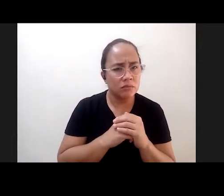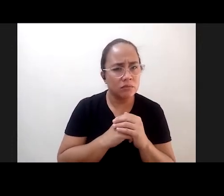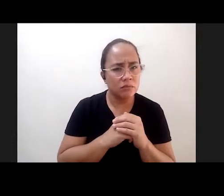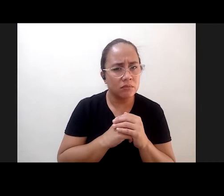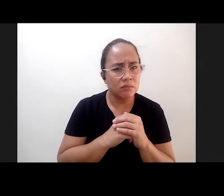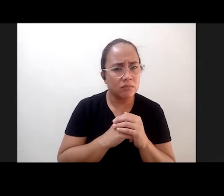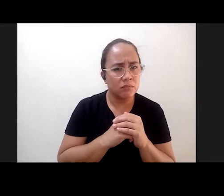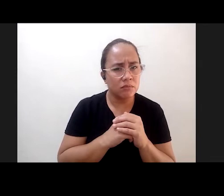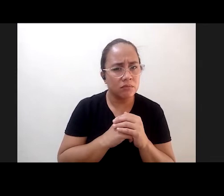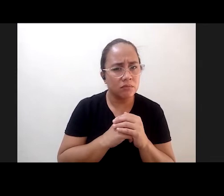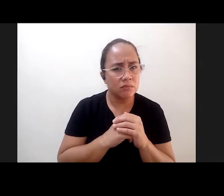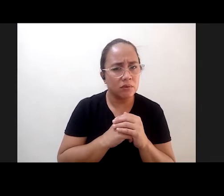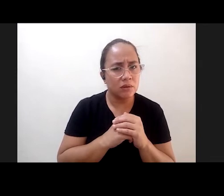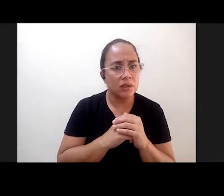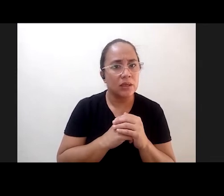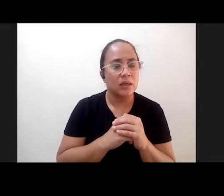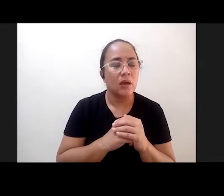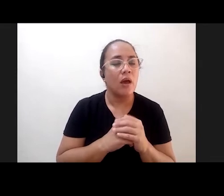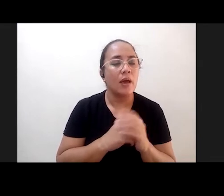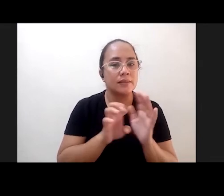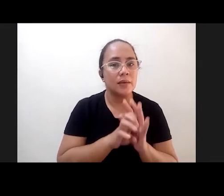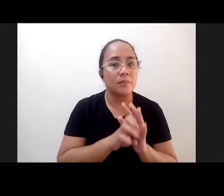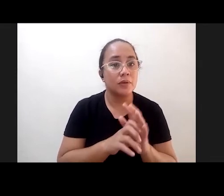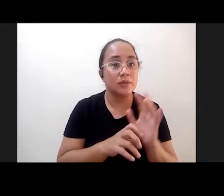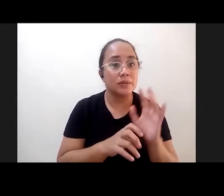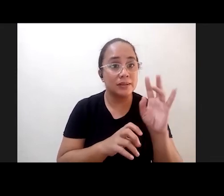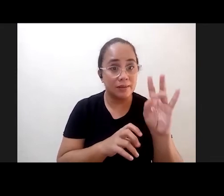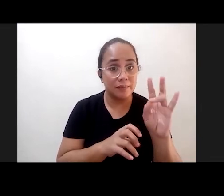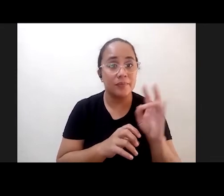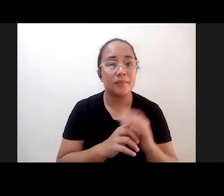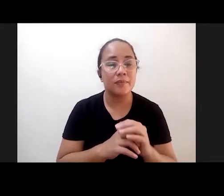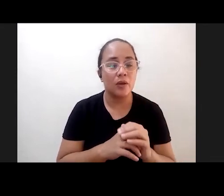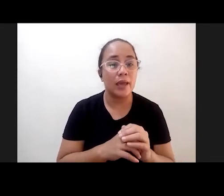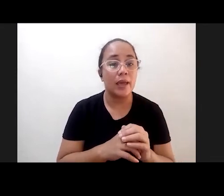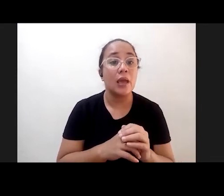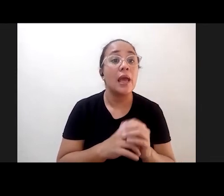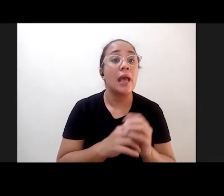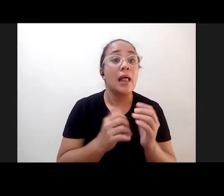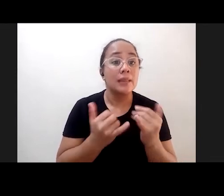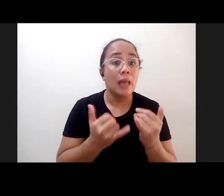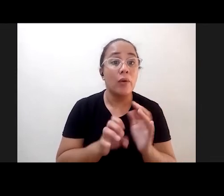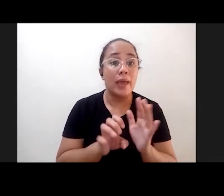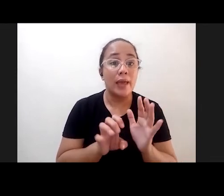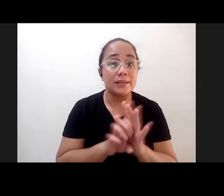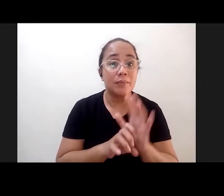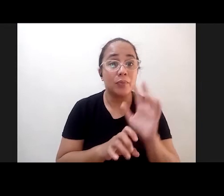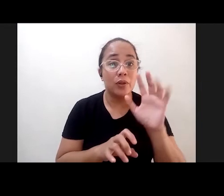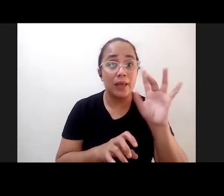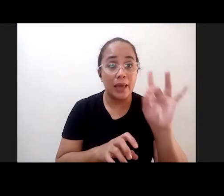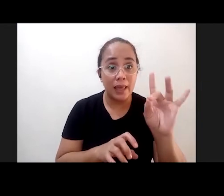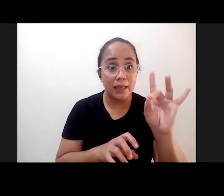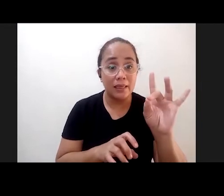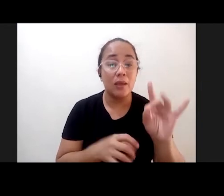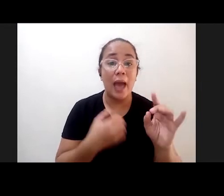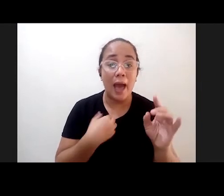That would be example 7. And then example 8 would have sentence 1.